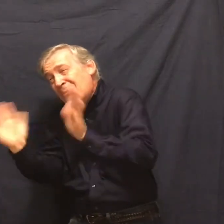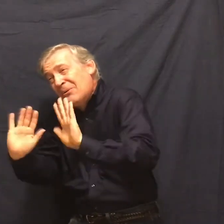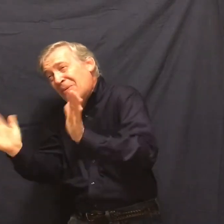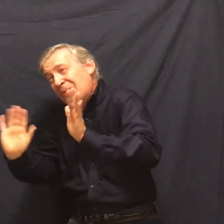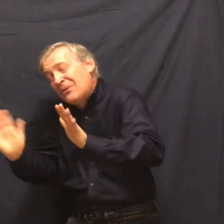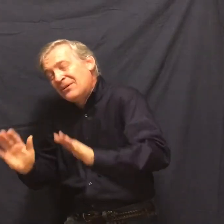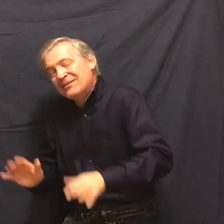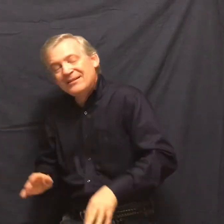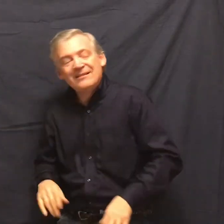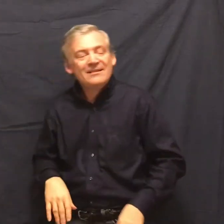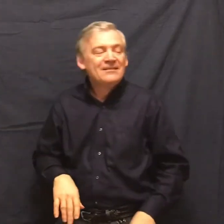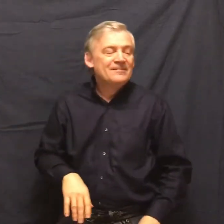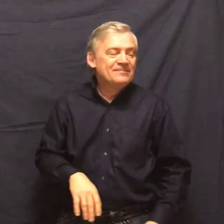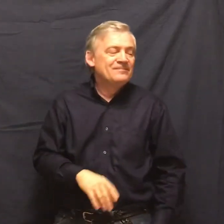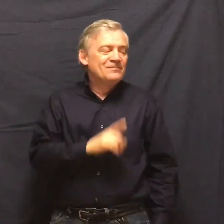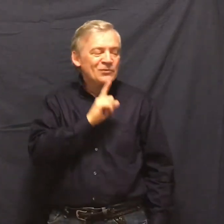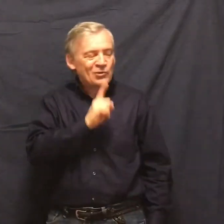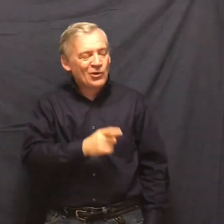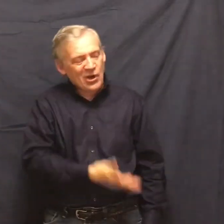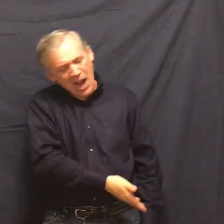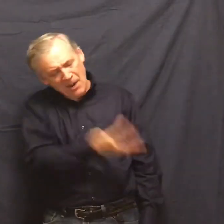"Sure. Come on now, get up on your feet."